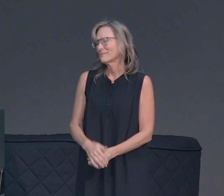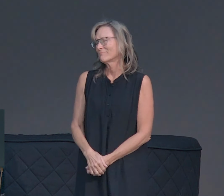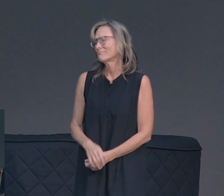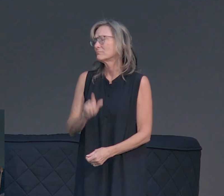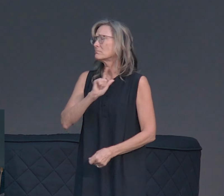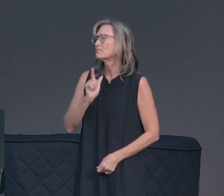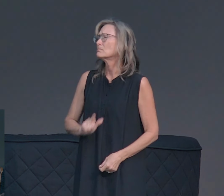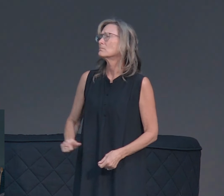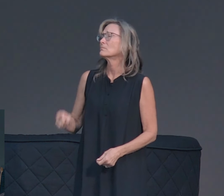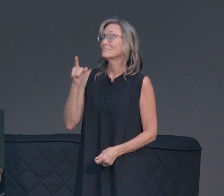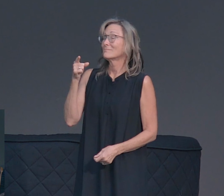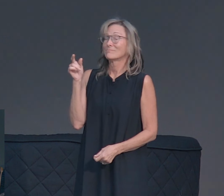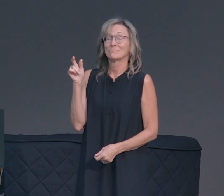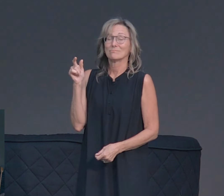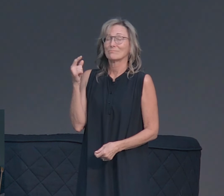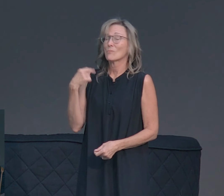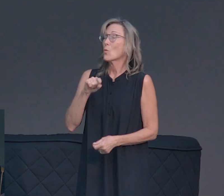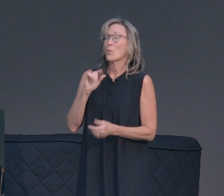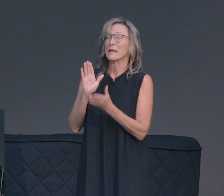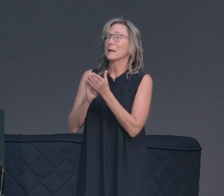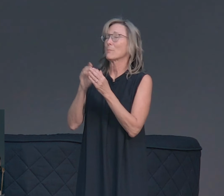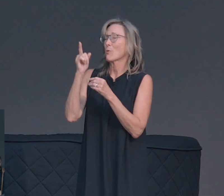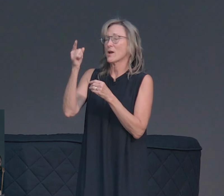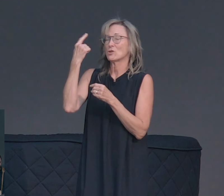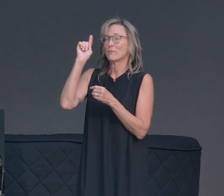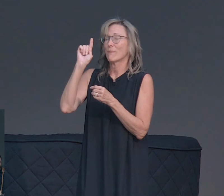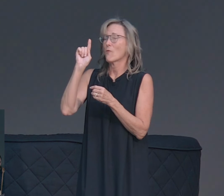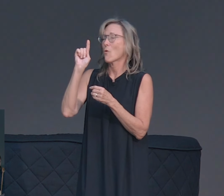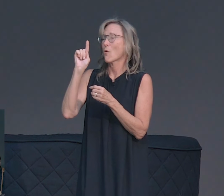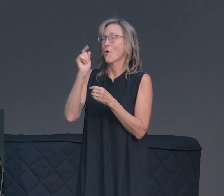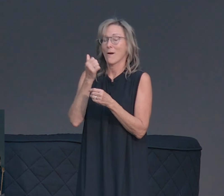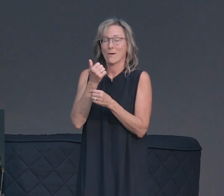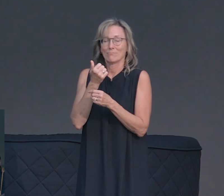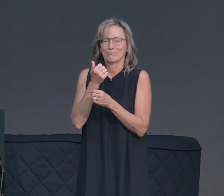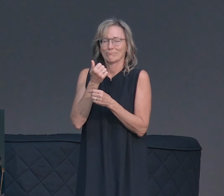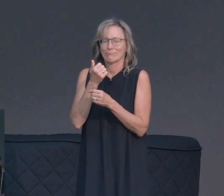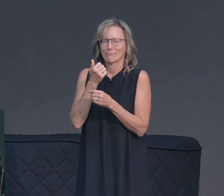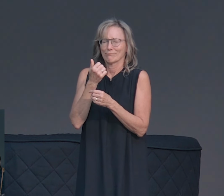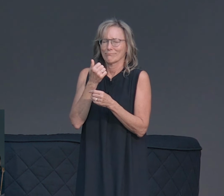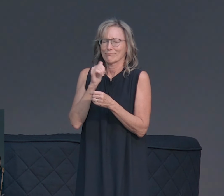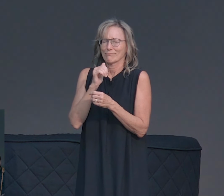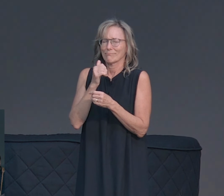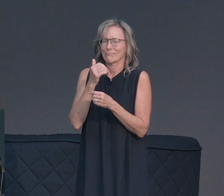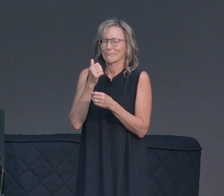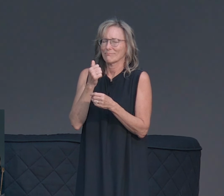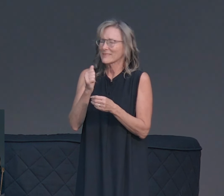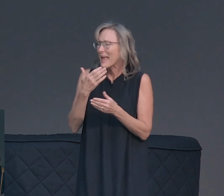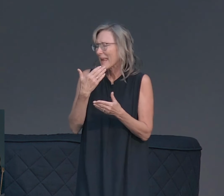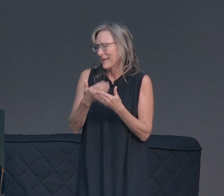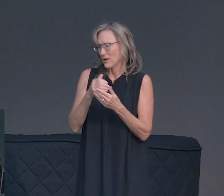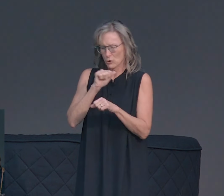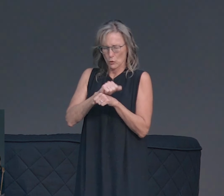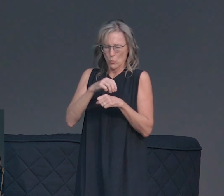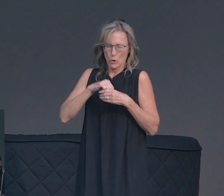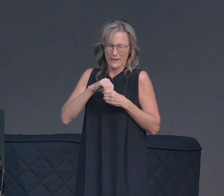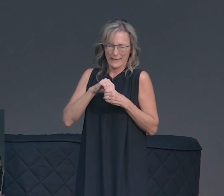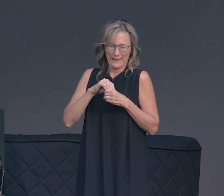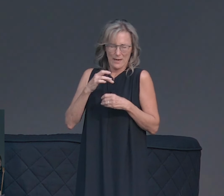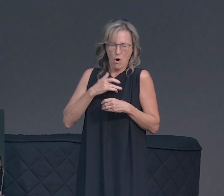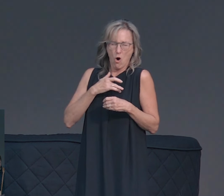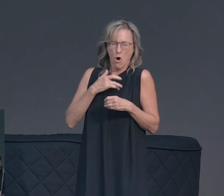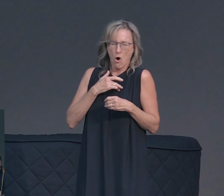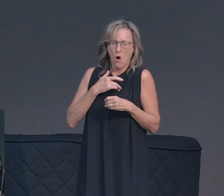Lord, you're also to be praised for any good work that happens in our hearts when we surrender. It's because you've empowered us to